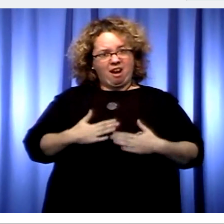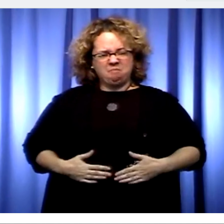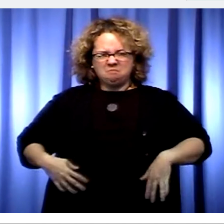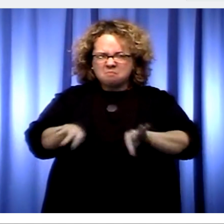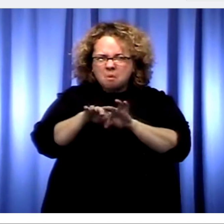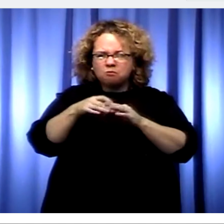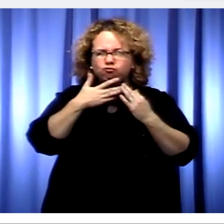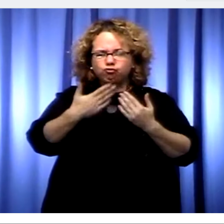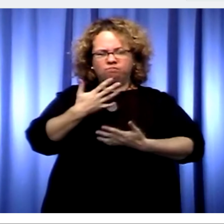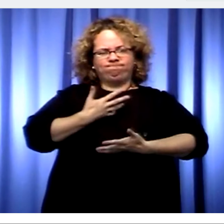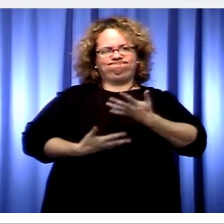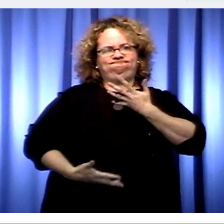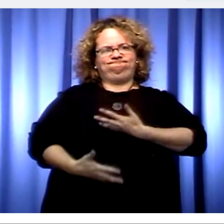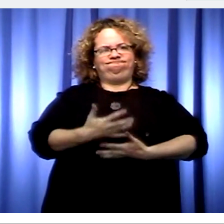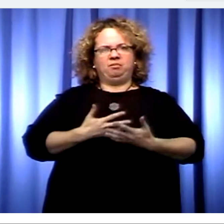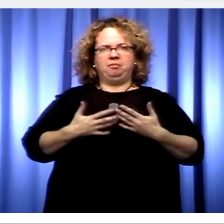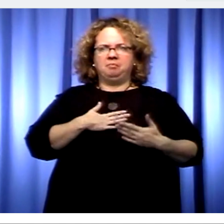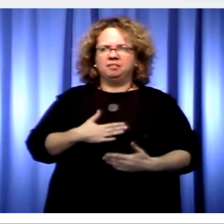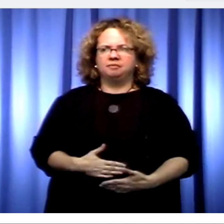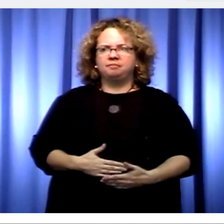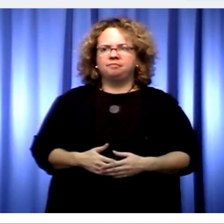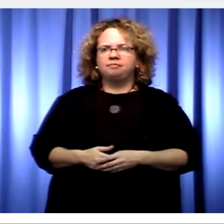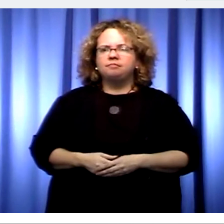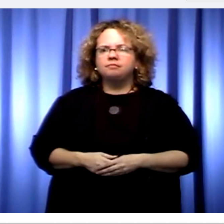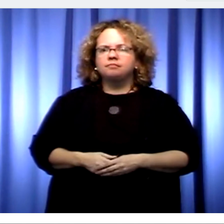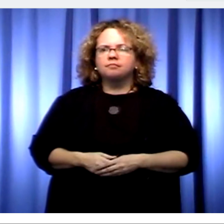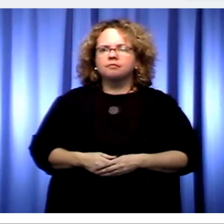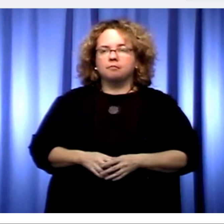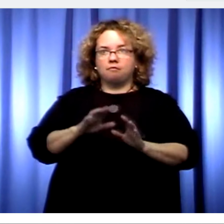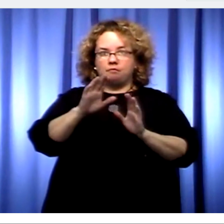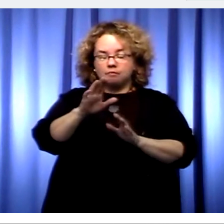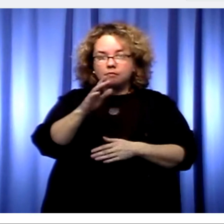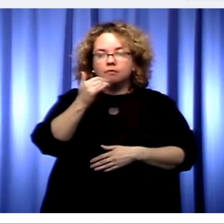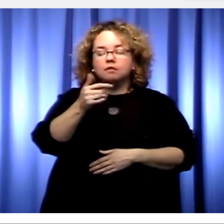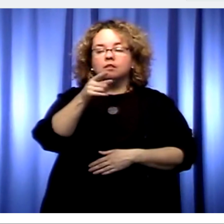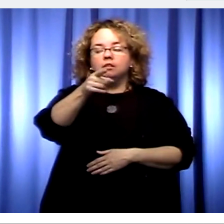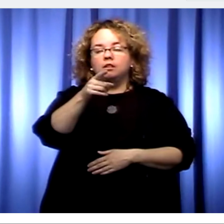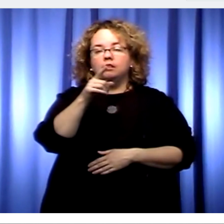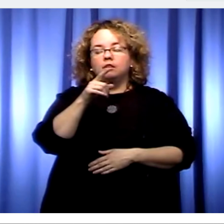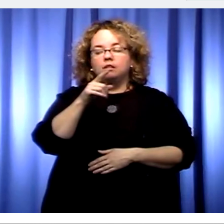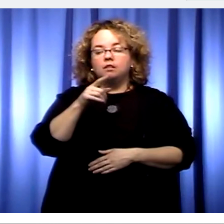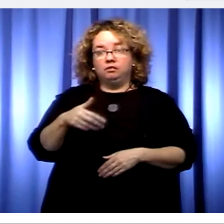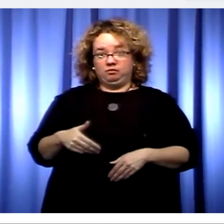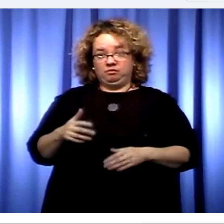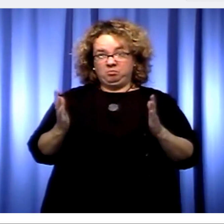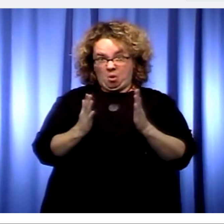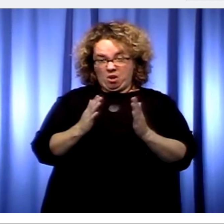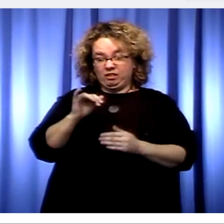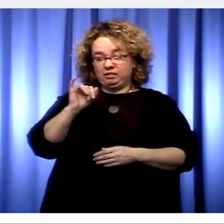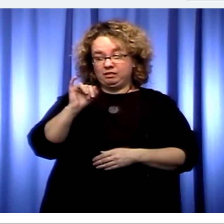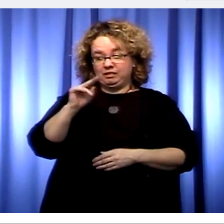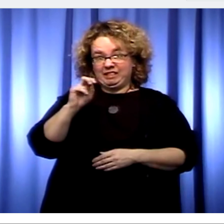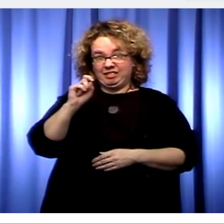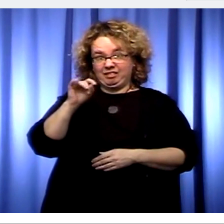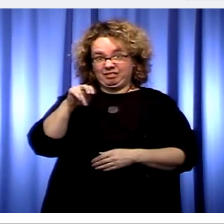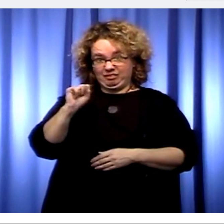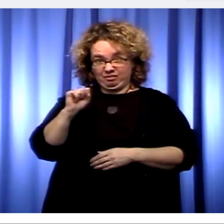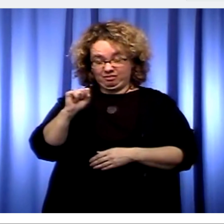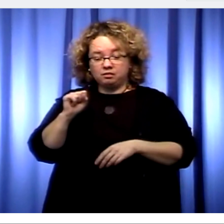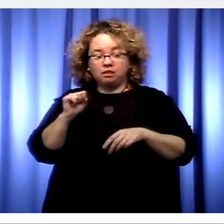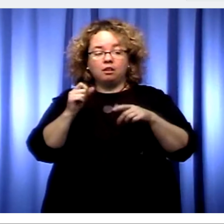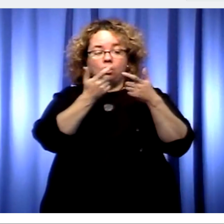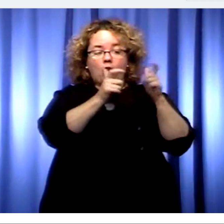must move it outside of your body in order to continue the body's system in working